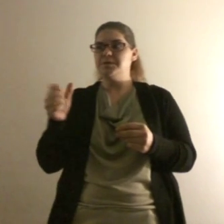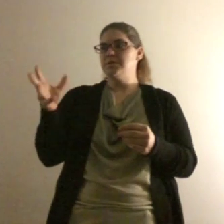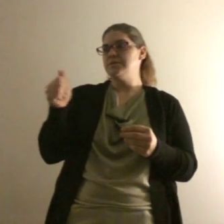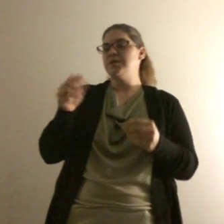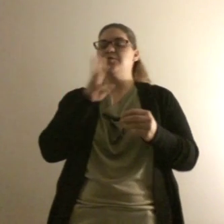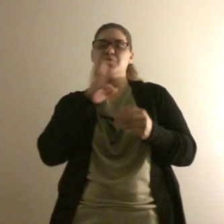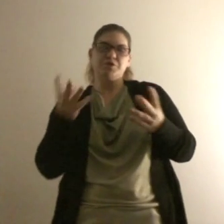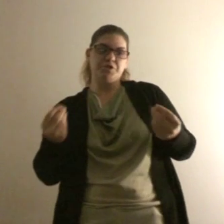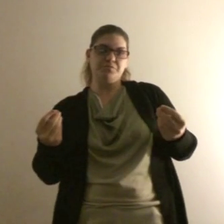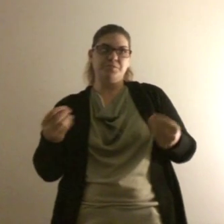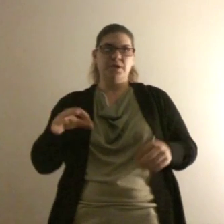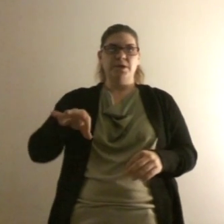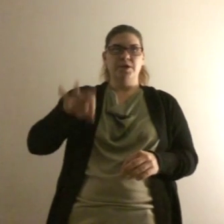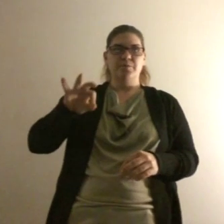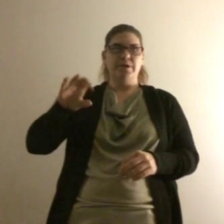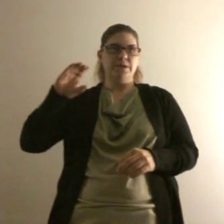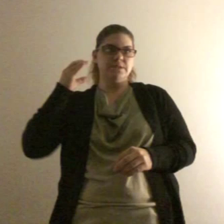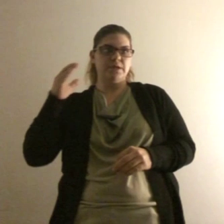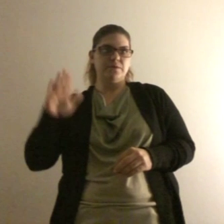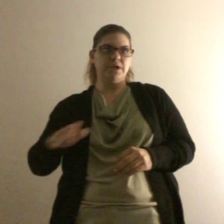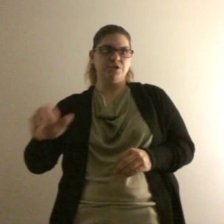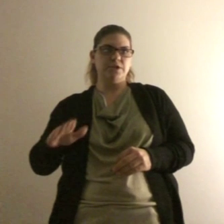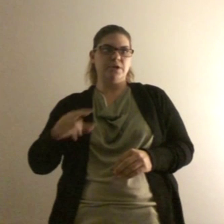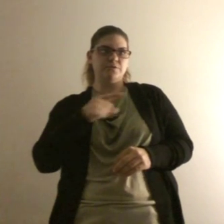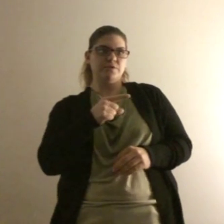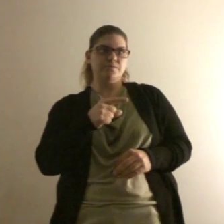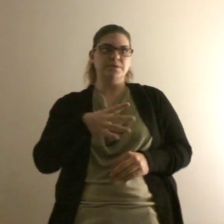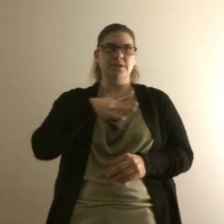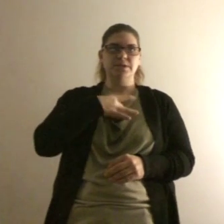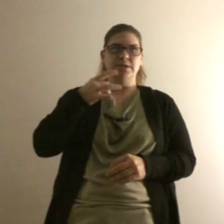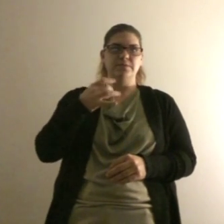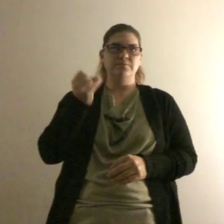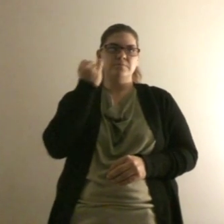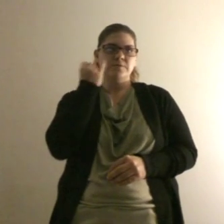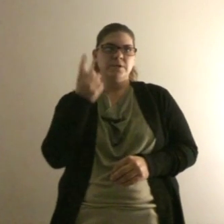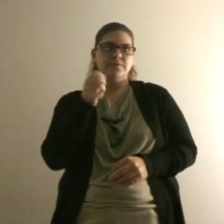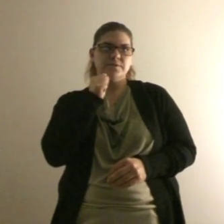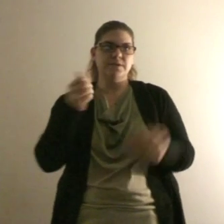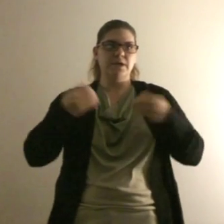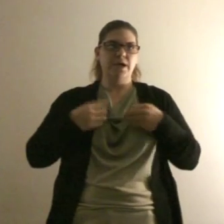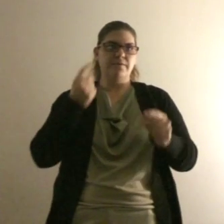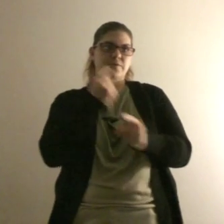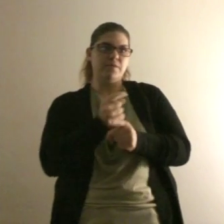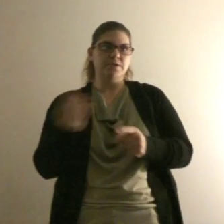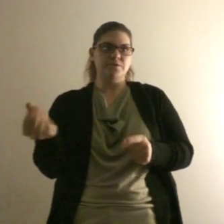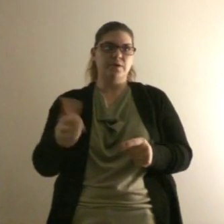not retain moisture. Pick a sunny location as roses like the sun. If you do not have the right soil in